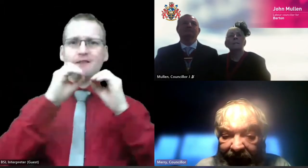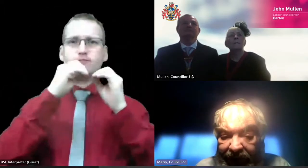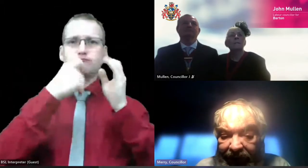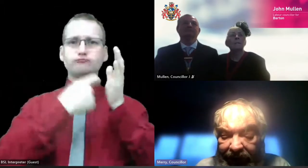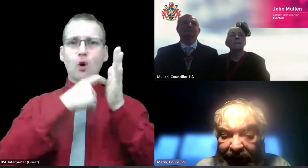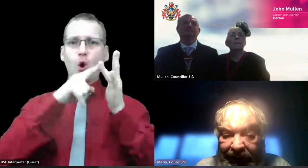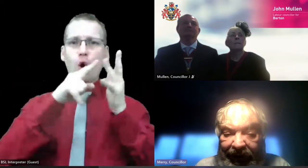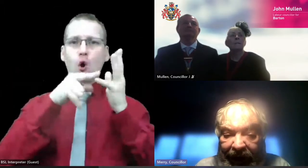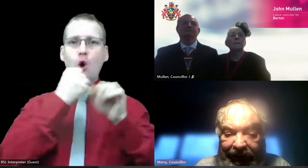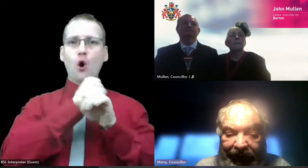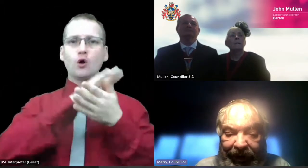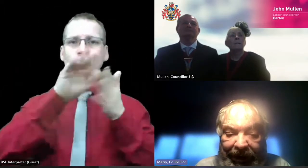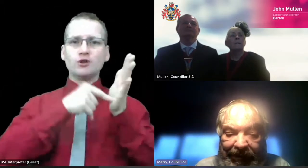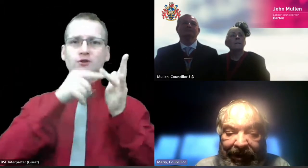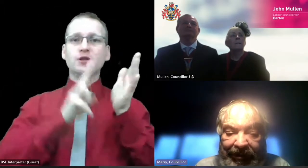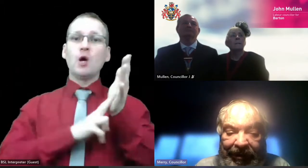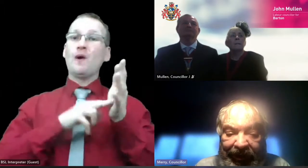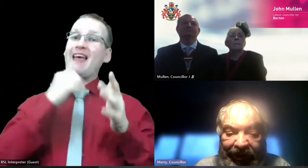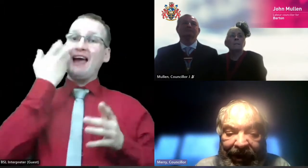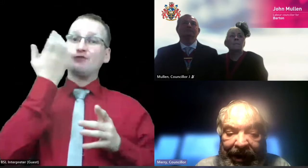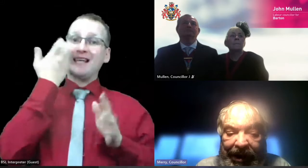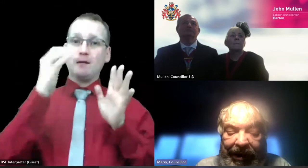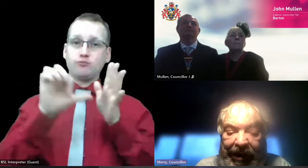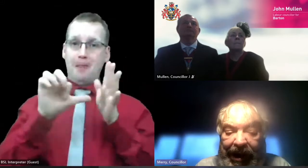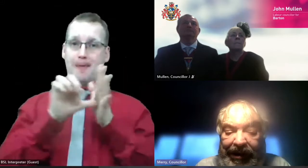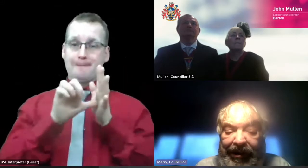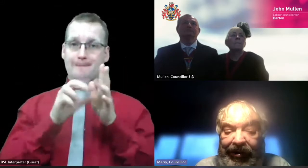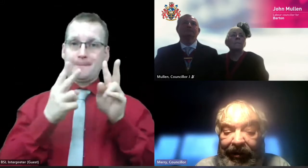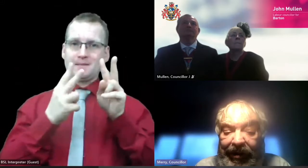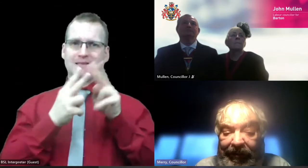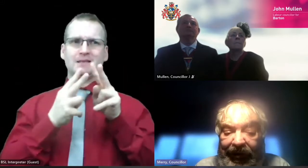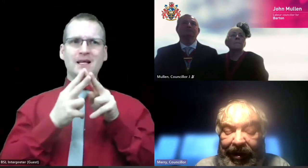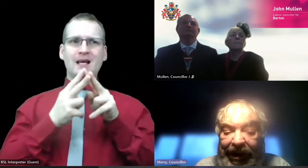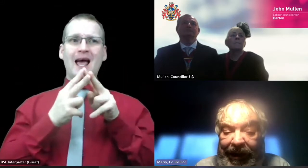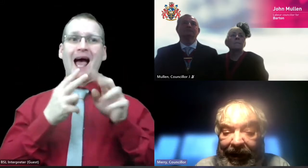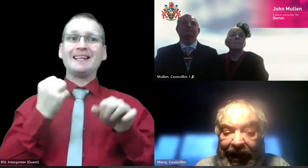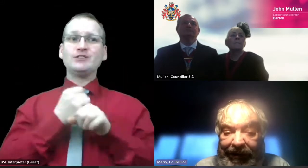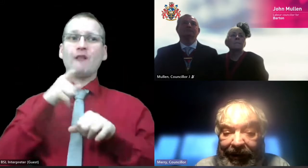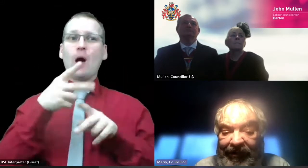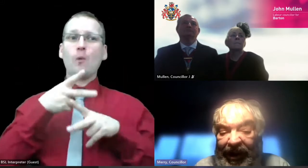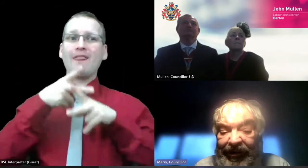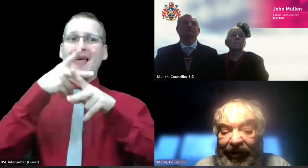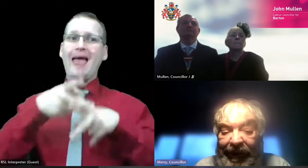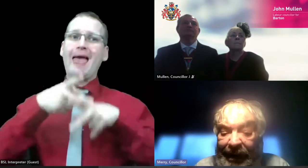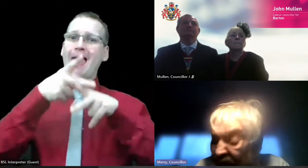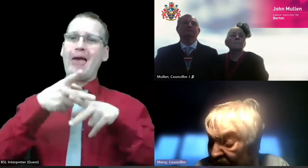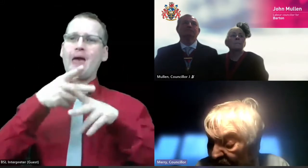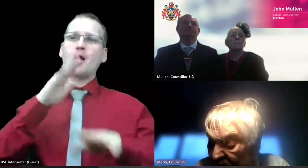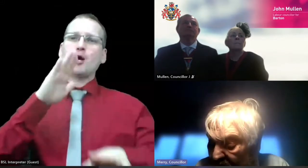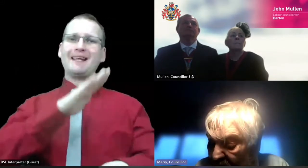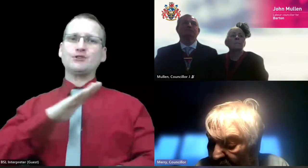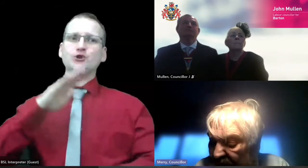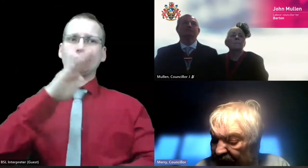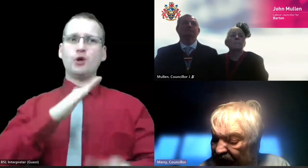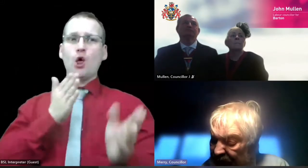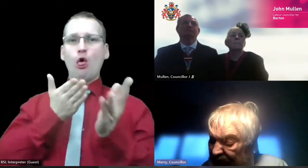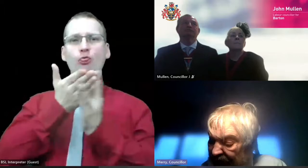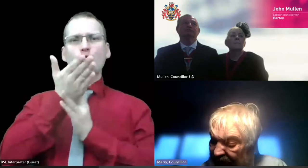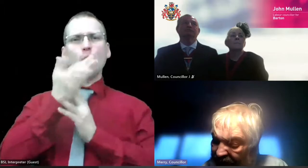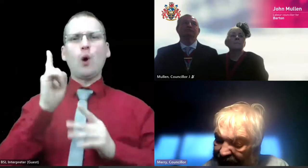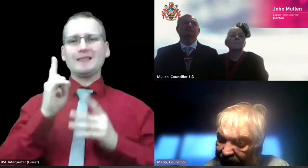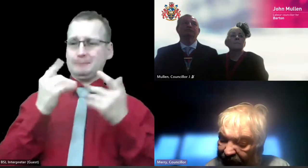of actually dealing with their everyday problems. And he's done it with care and compassion during what